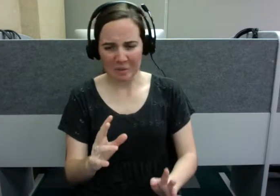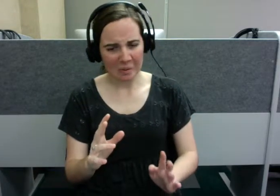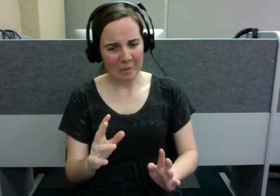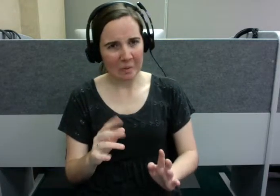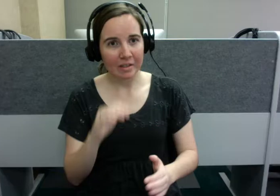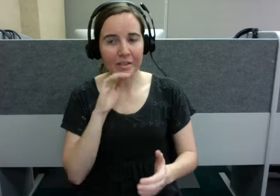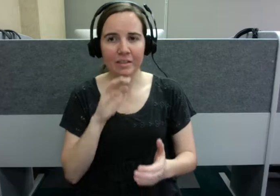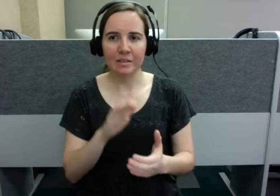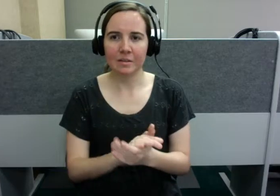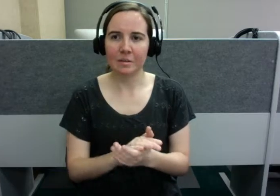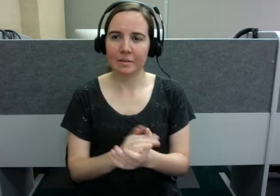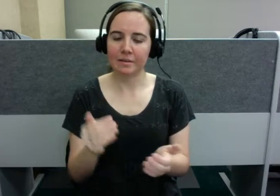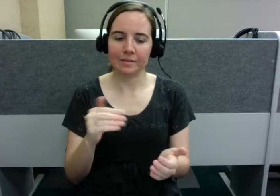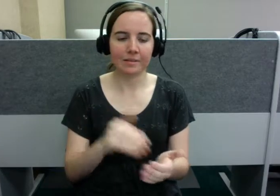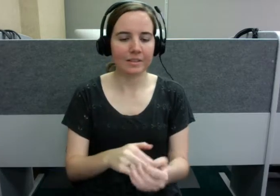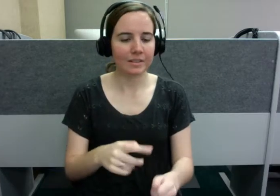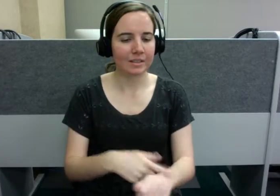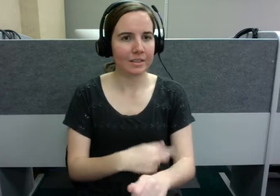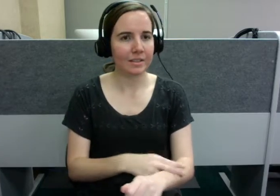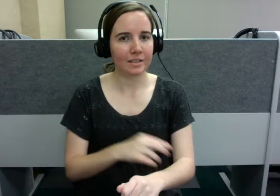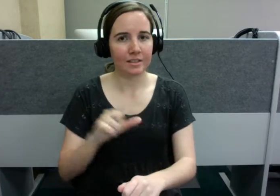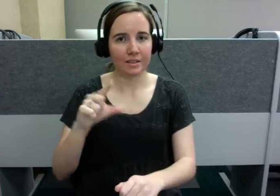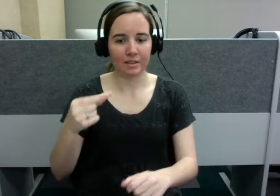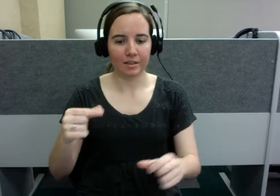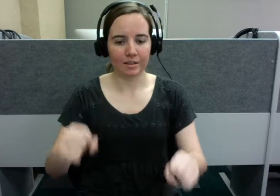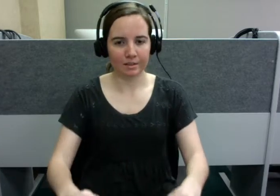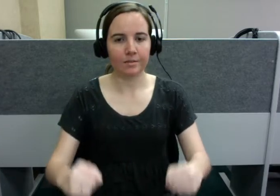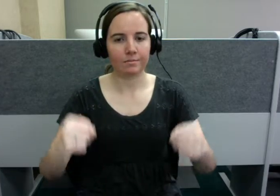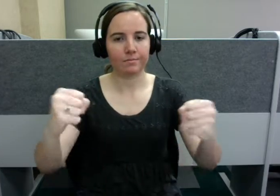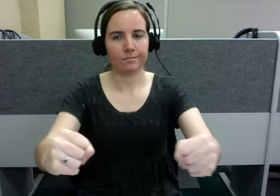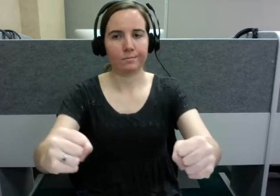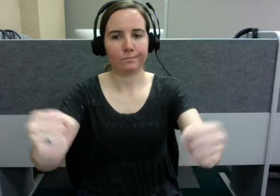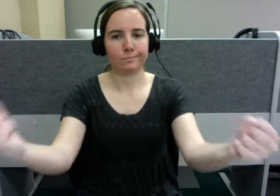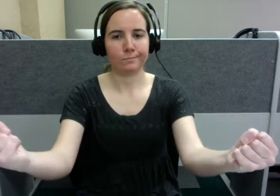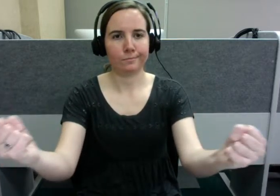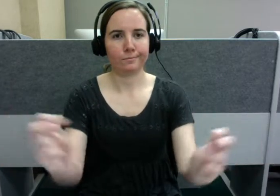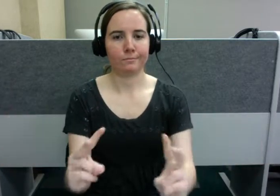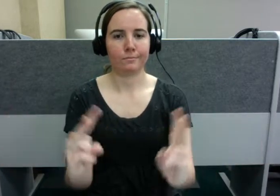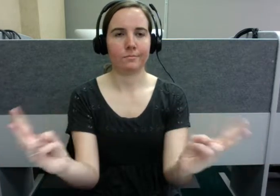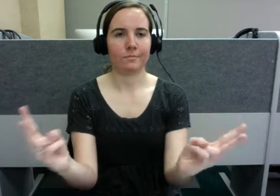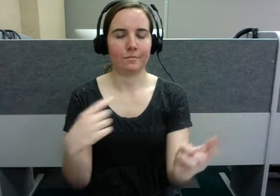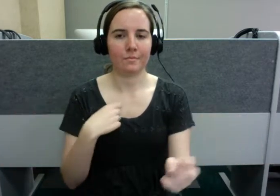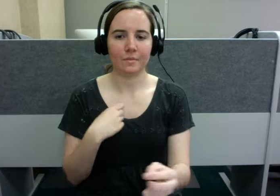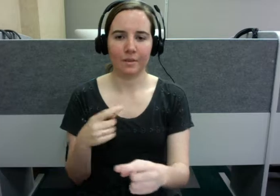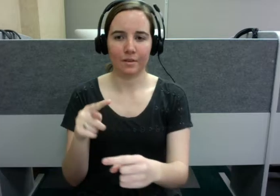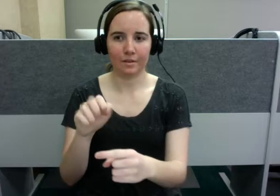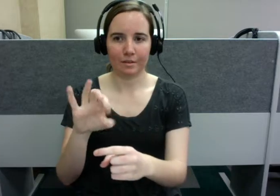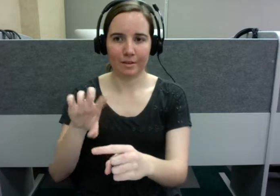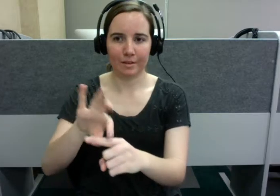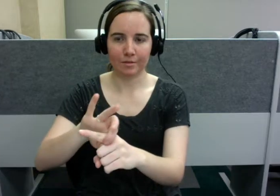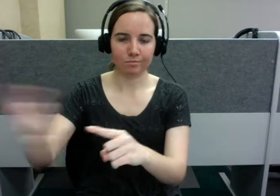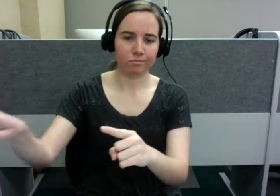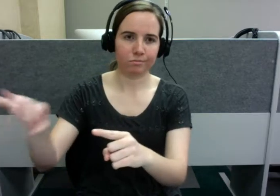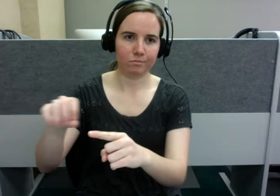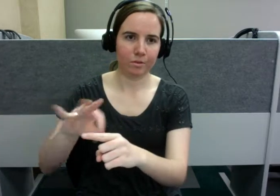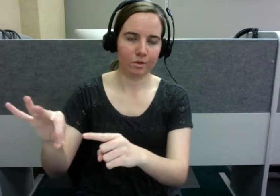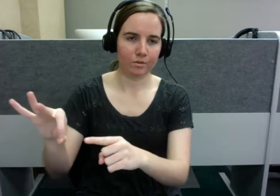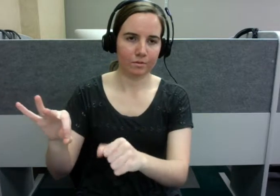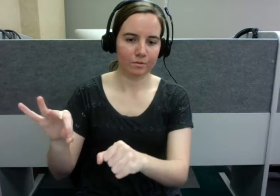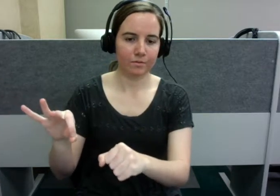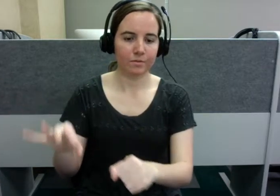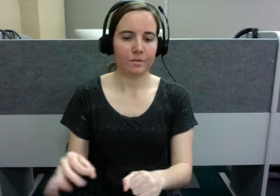Melanie picks up the lamb, puts it on the post, opens it up. Albert hands me the knife. I go in, tail comes off. I go in, I grab the